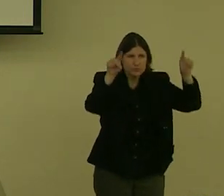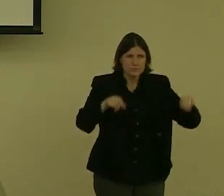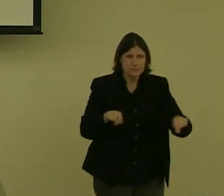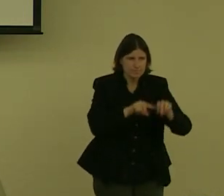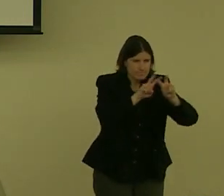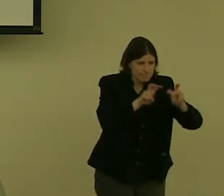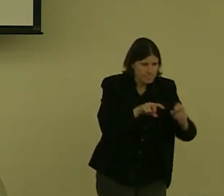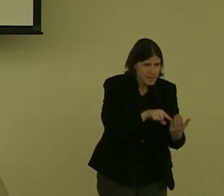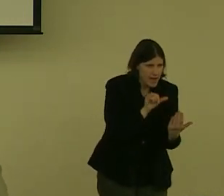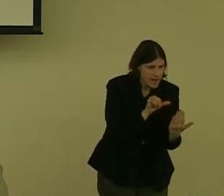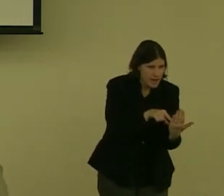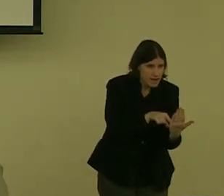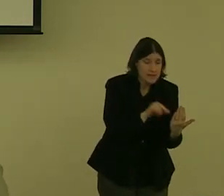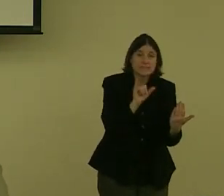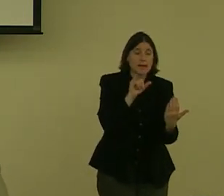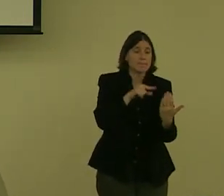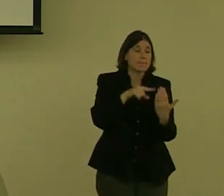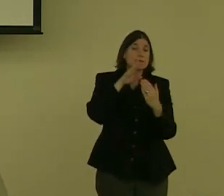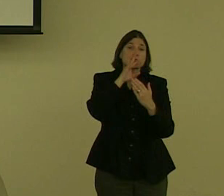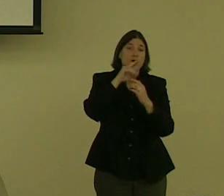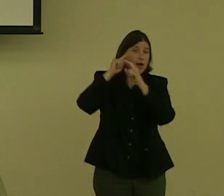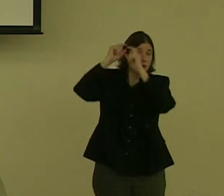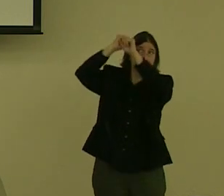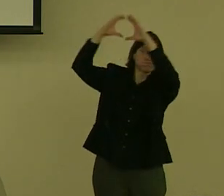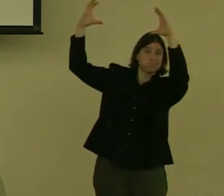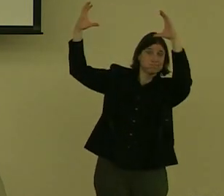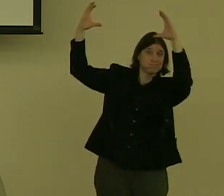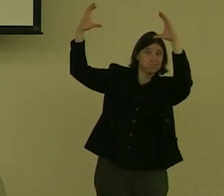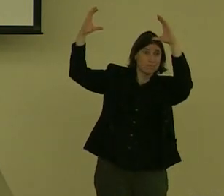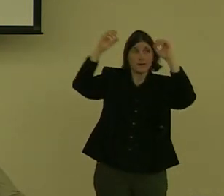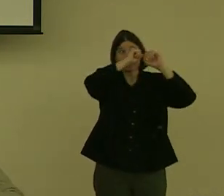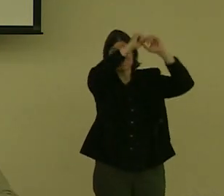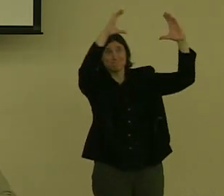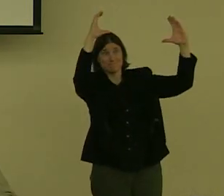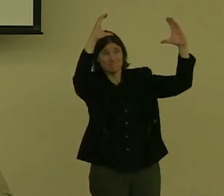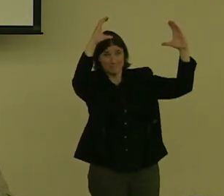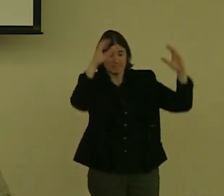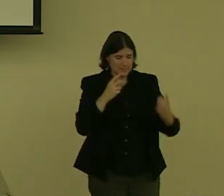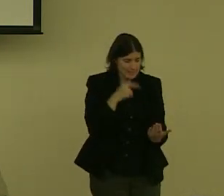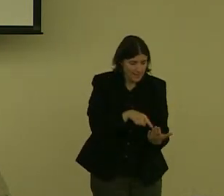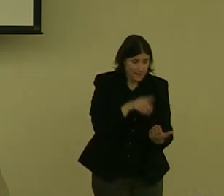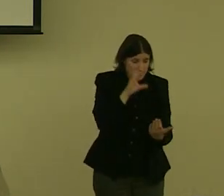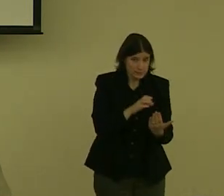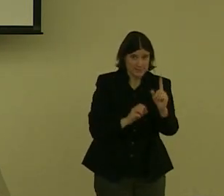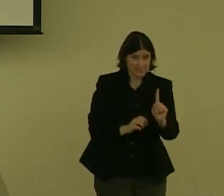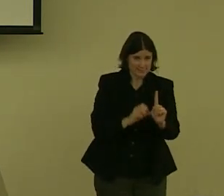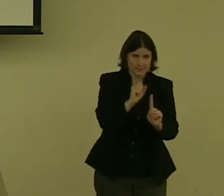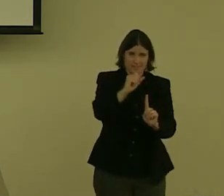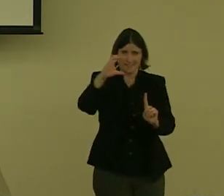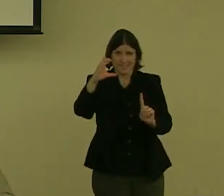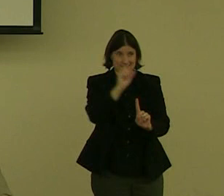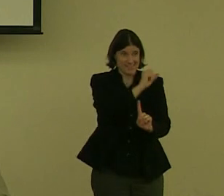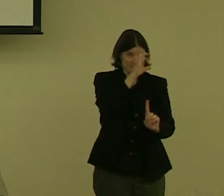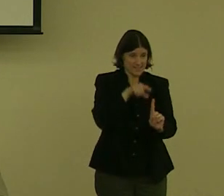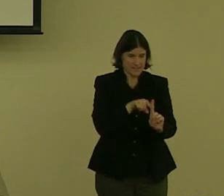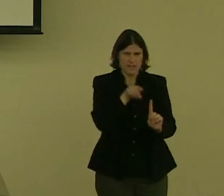auteurist work or in collaborative work, You right? can, yeah. And I think with comics, I really like it, and you can, particularly with the collaborative side, that's what interests me, is when